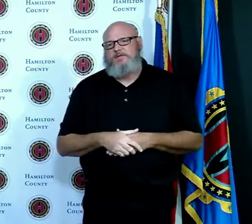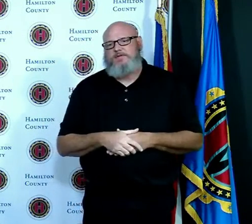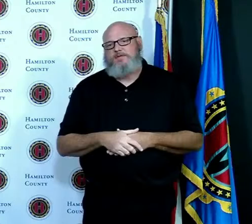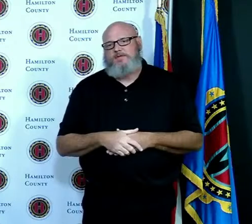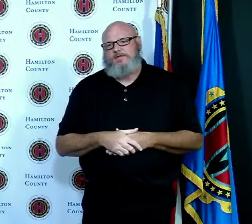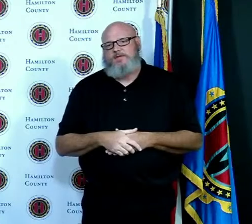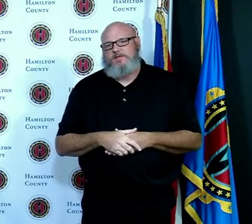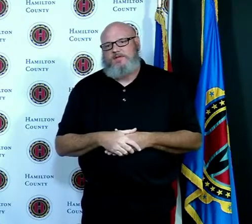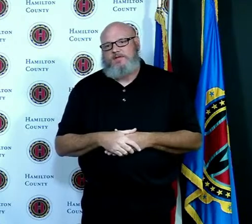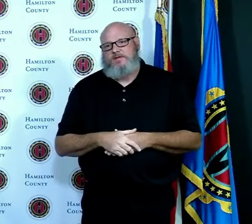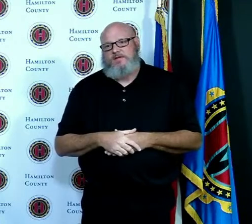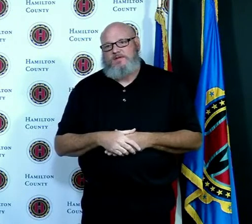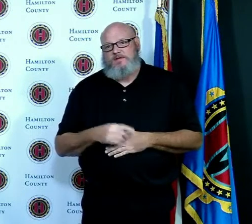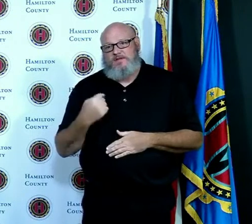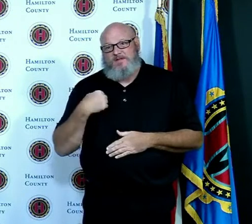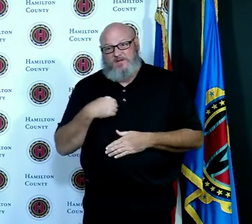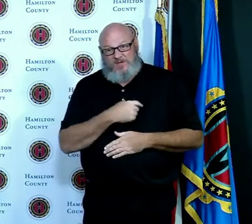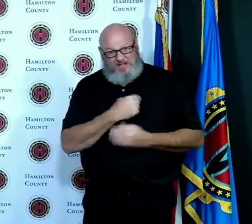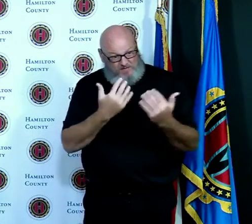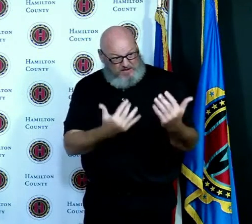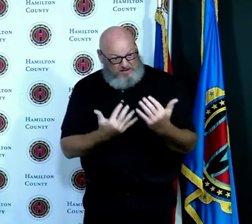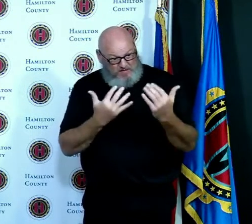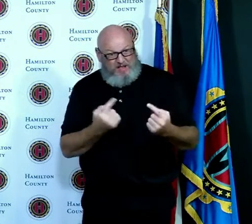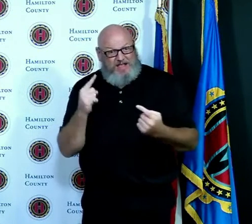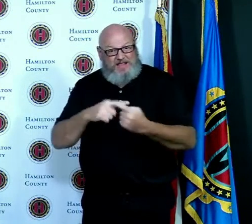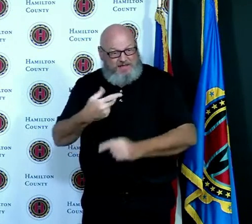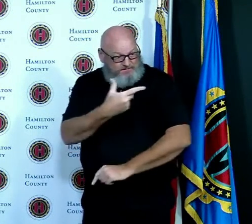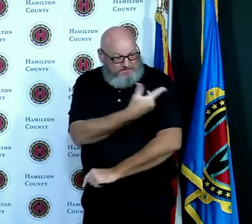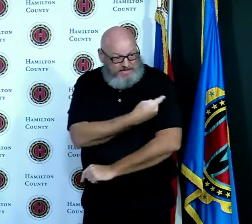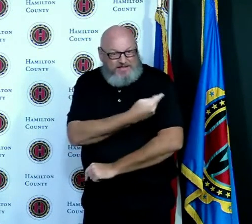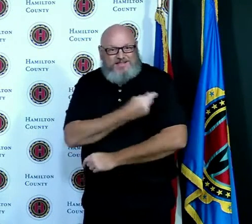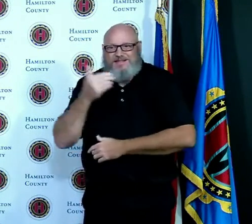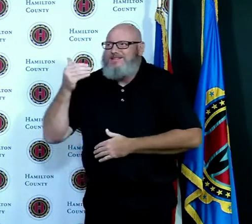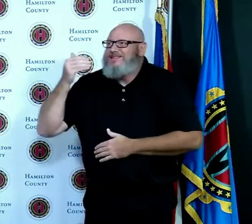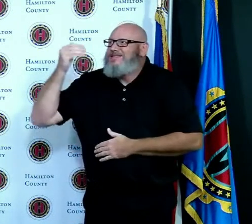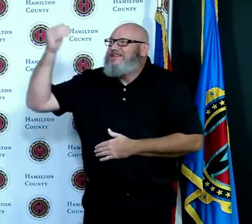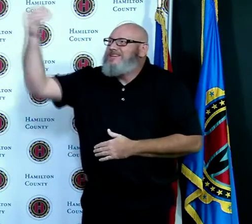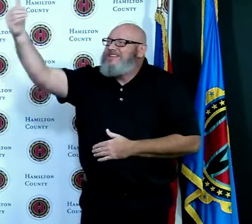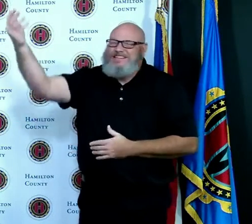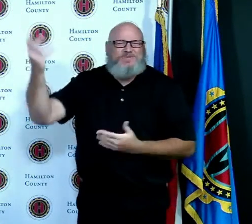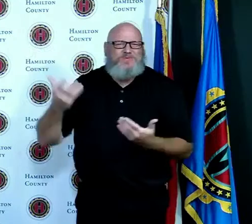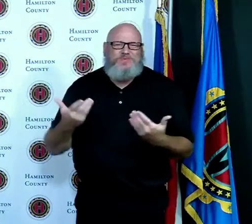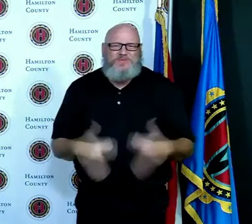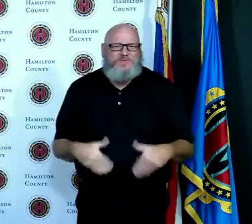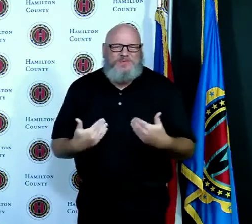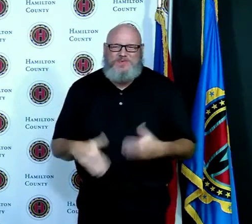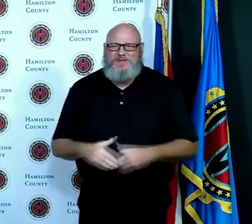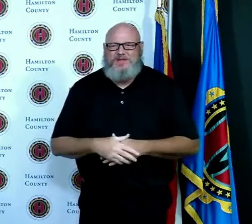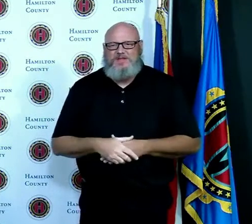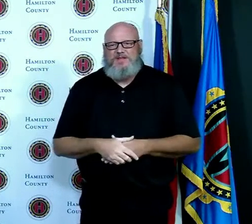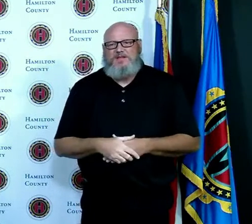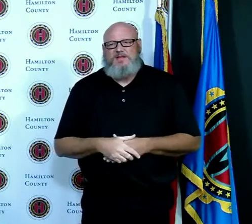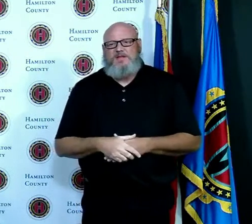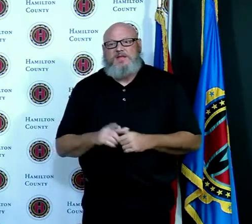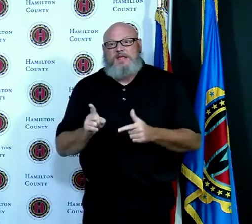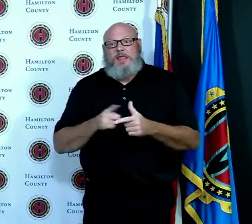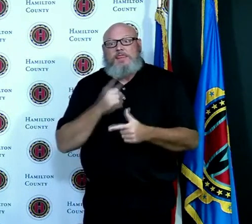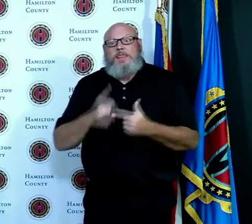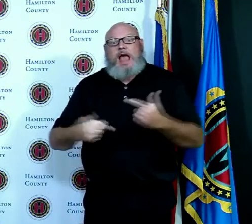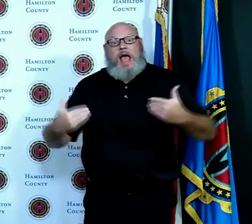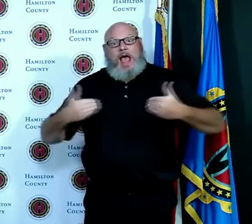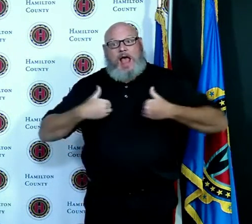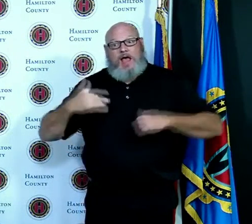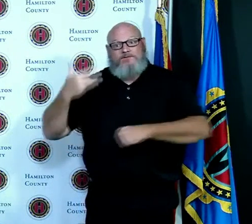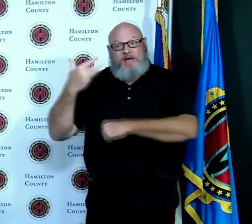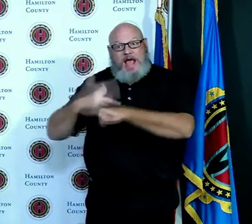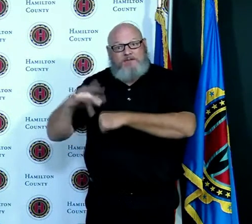the voices of all of us to emphasize the importance of getting that vaccine out to everyone in our community. And